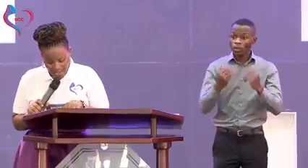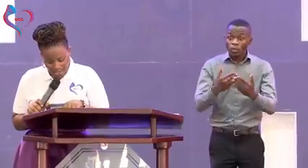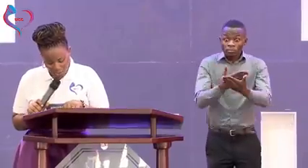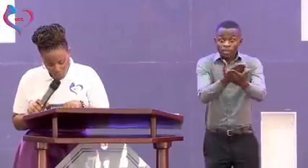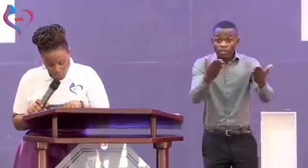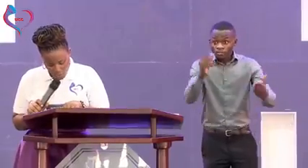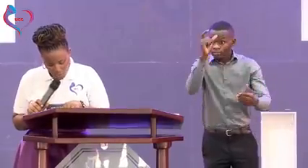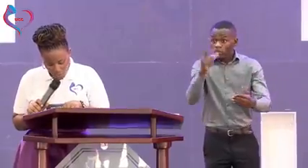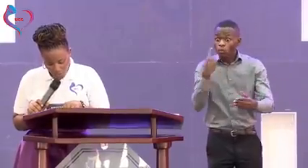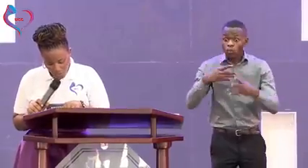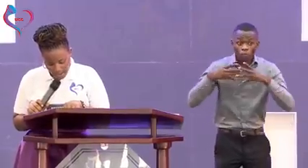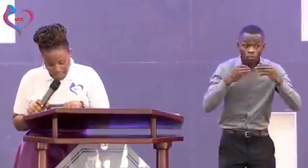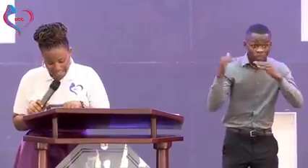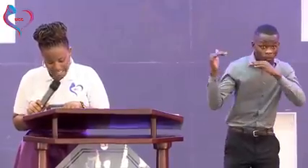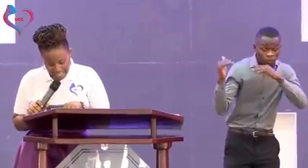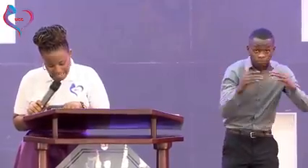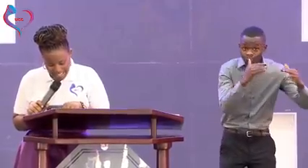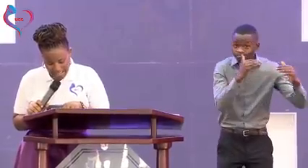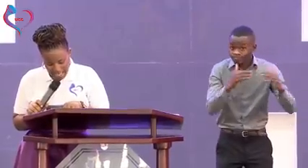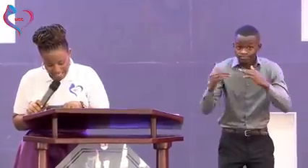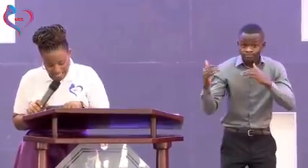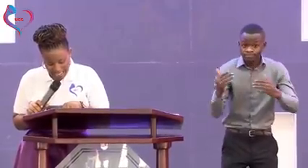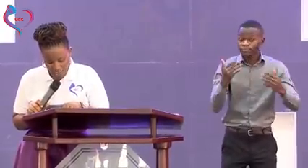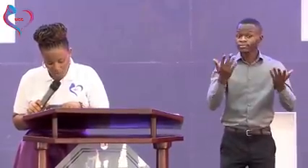whoever goes to war